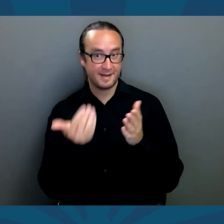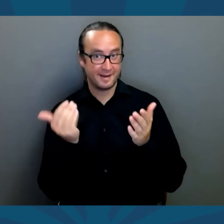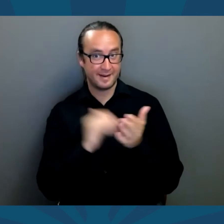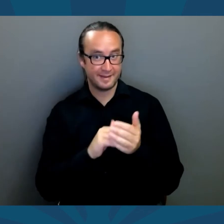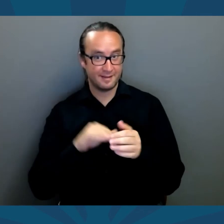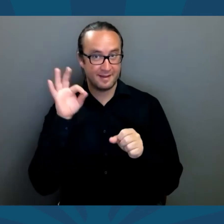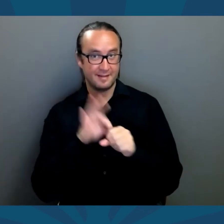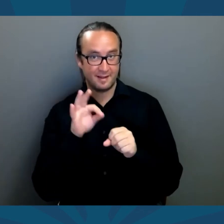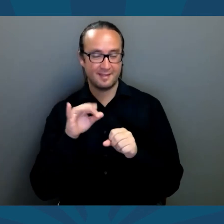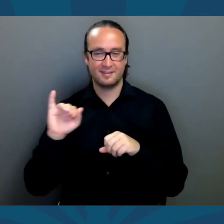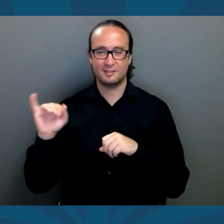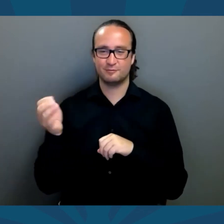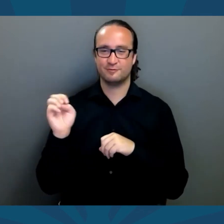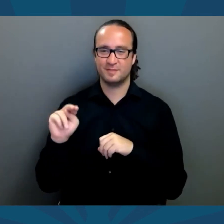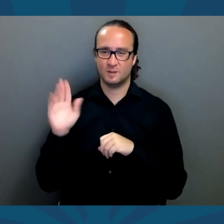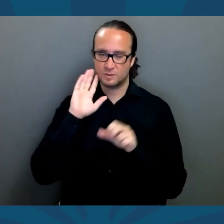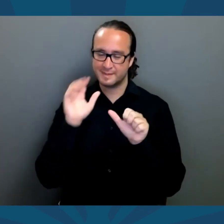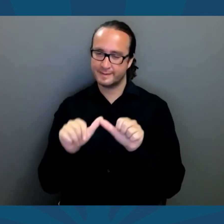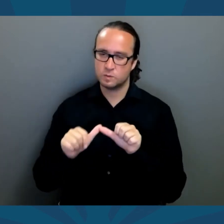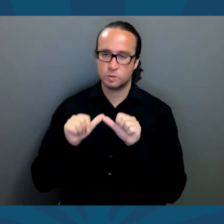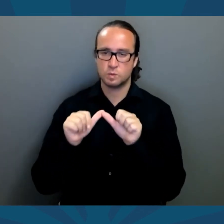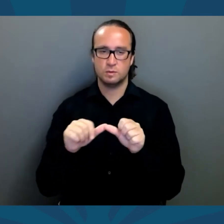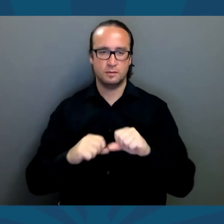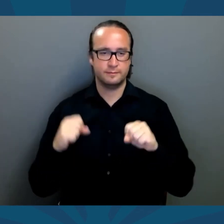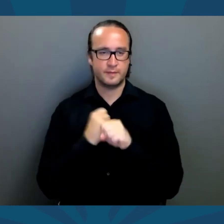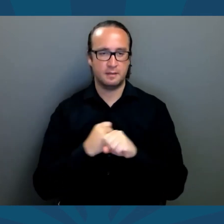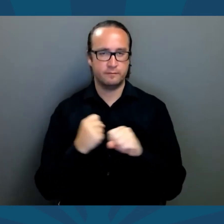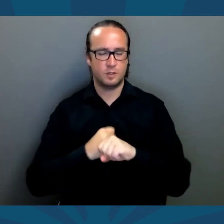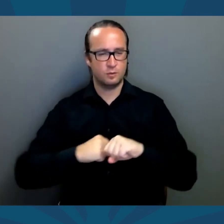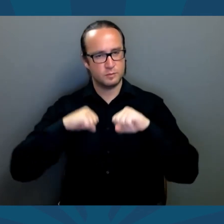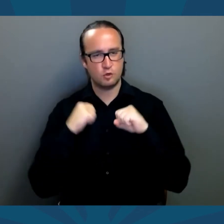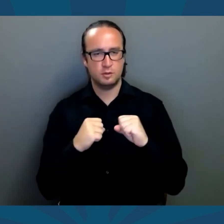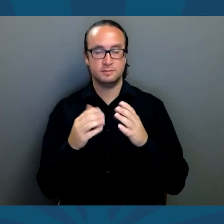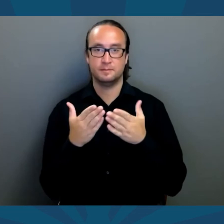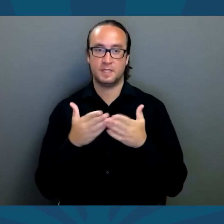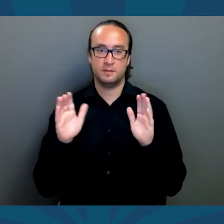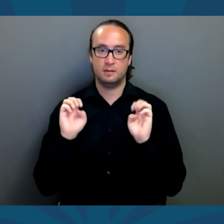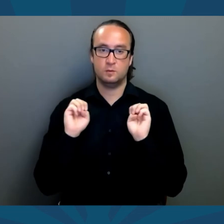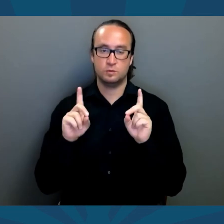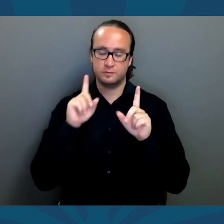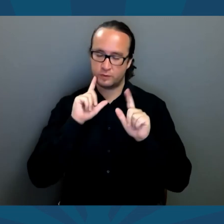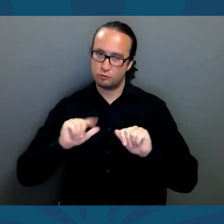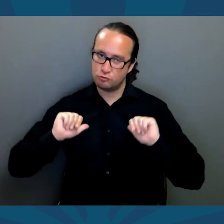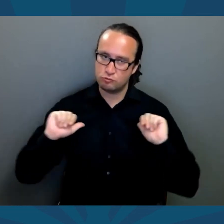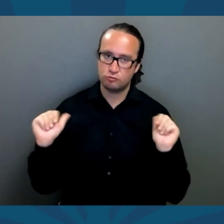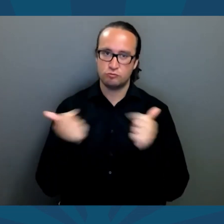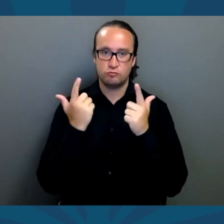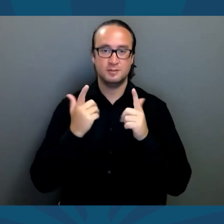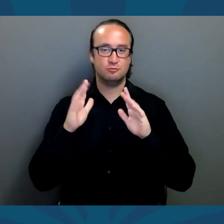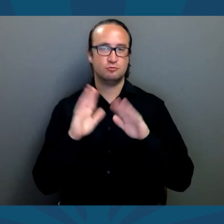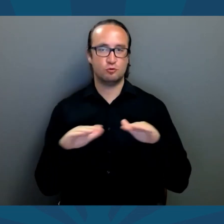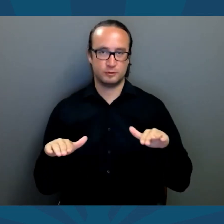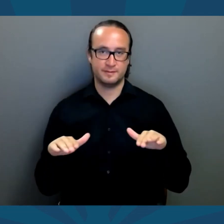combined. If reelected, Jen will continue fighting to protect public education for all our children,